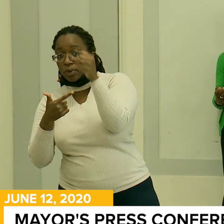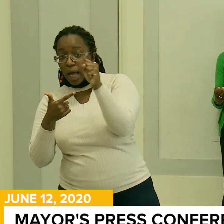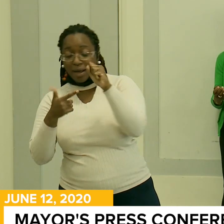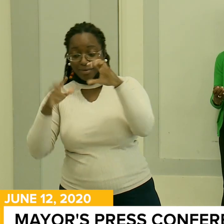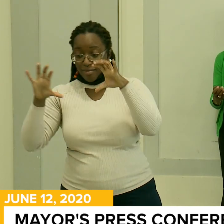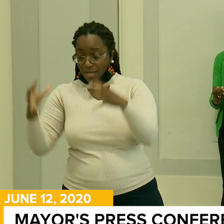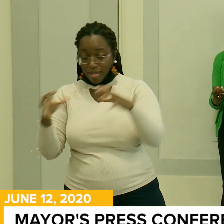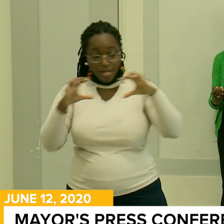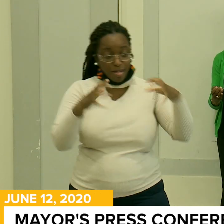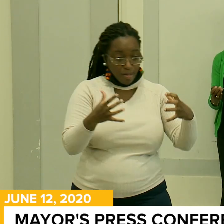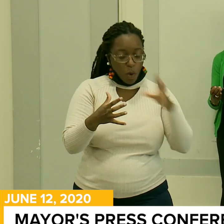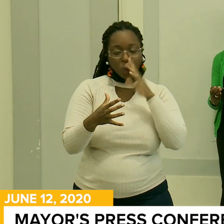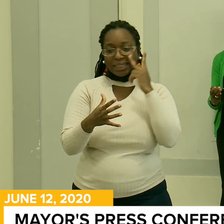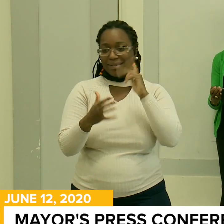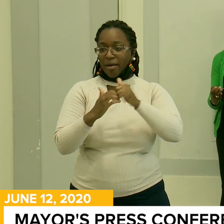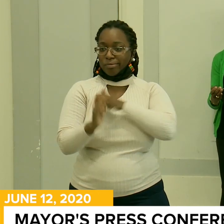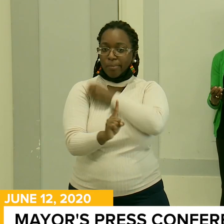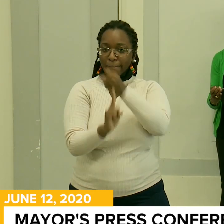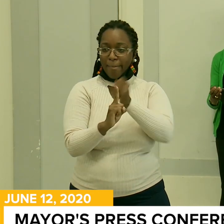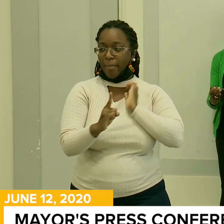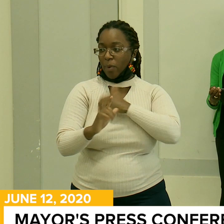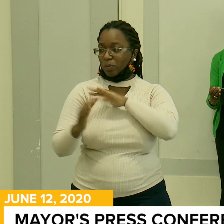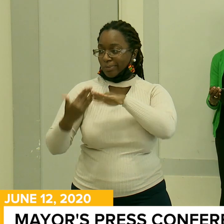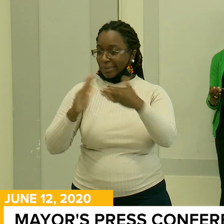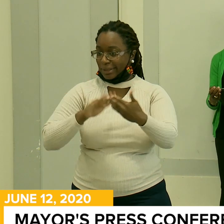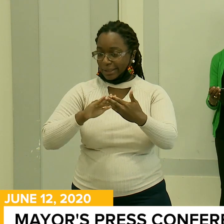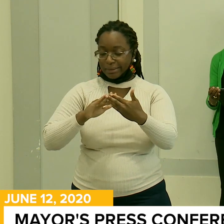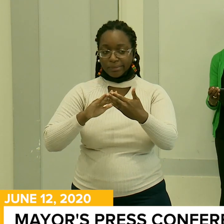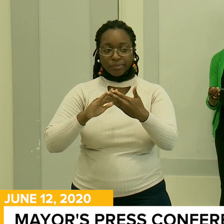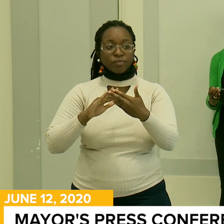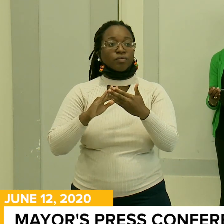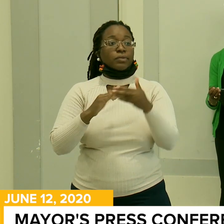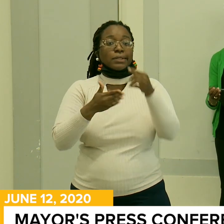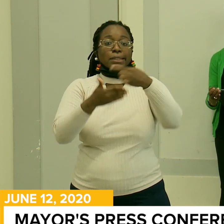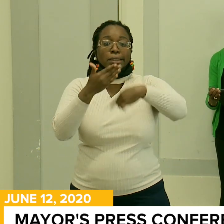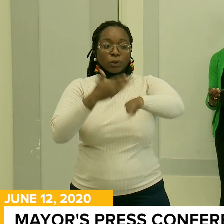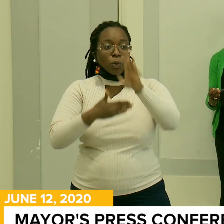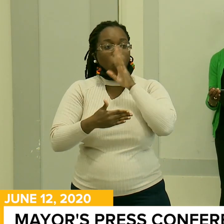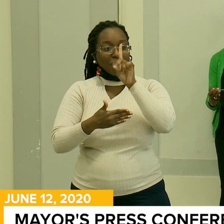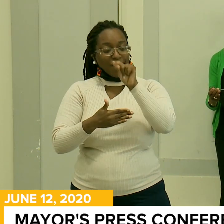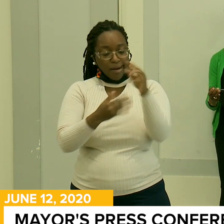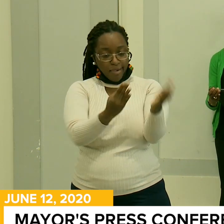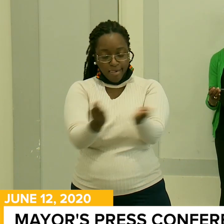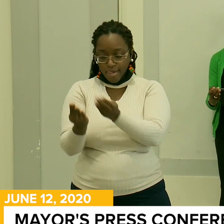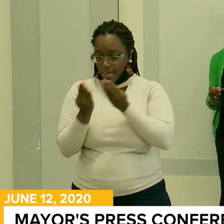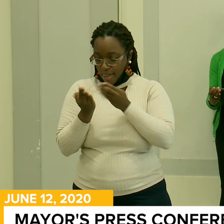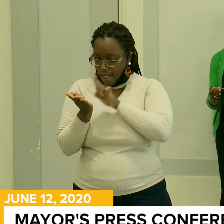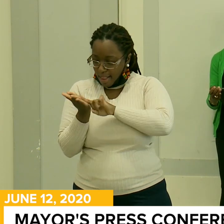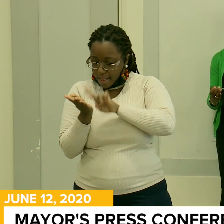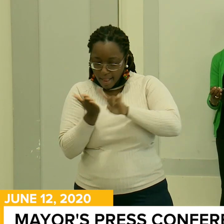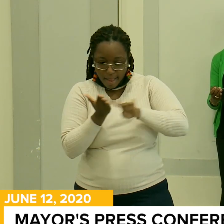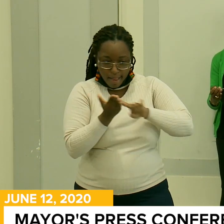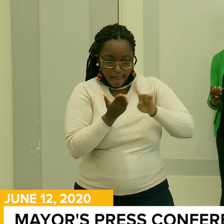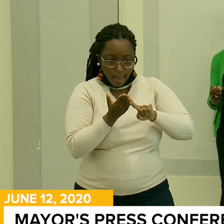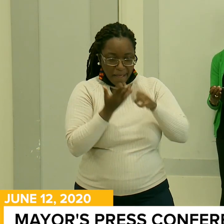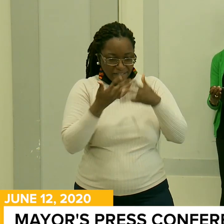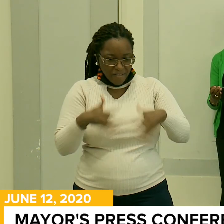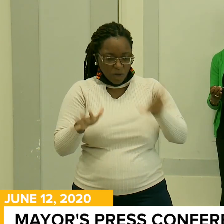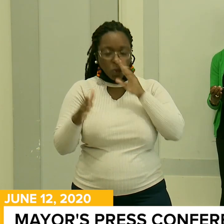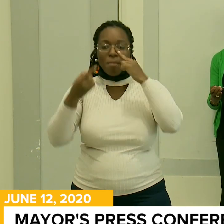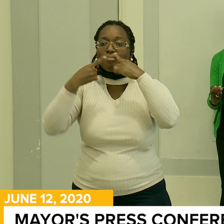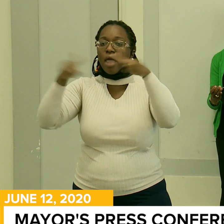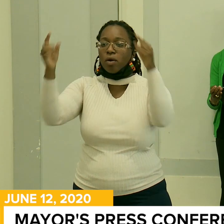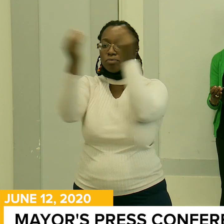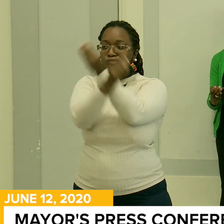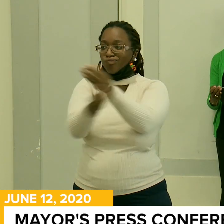City. We will review this data early next week and make an announcement about whether or not we're ready to move